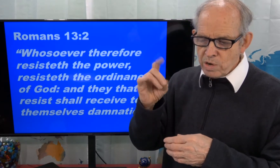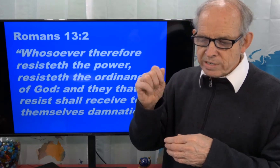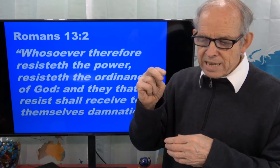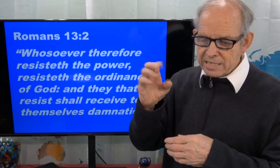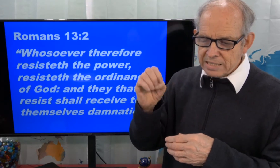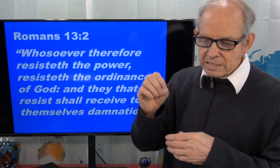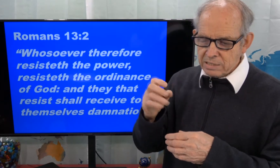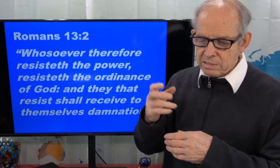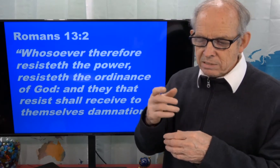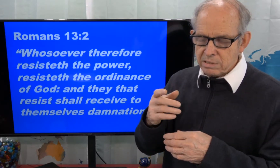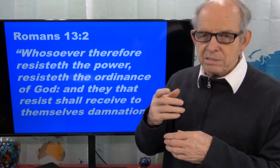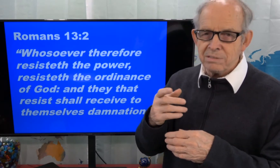return.